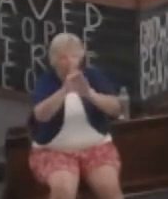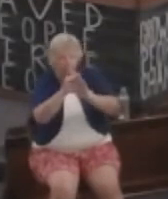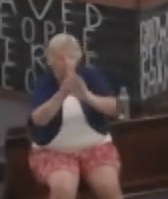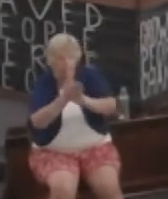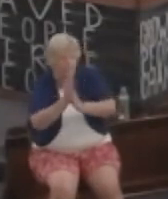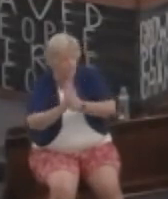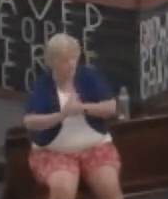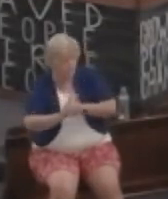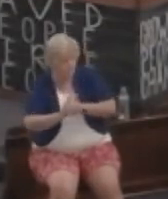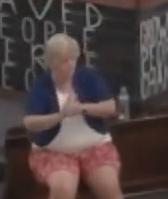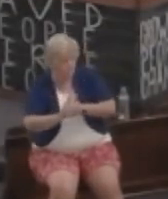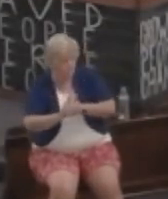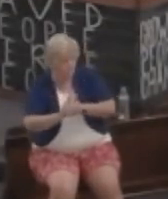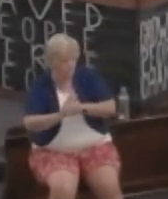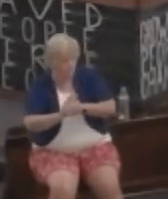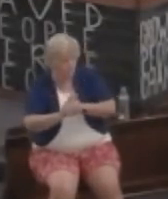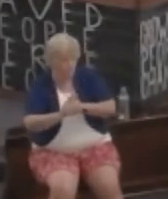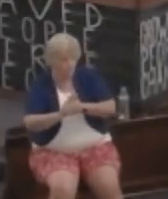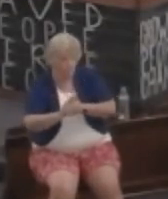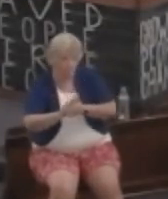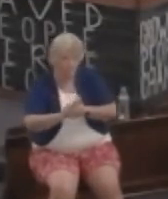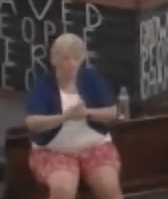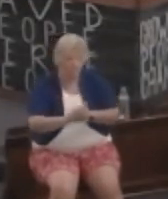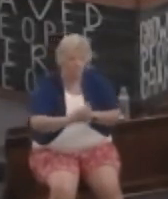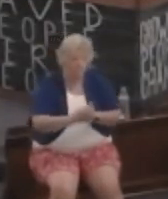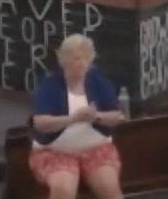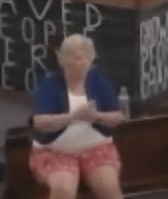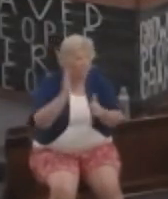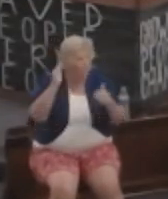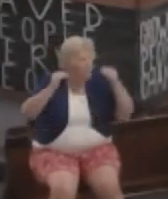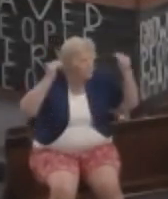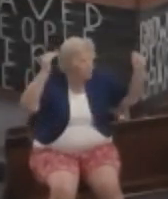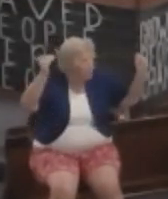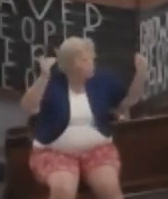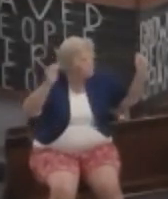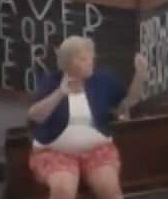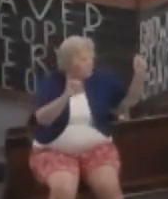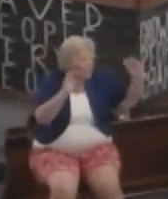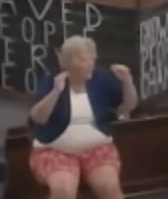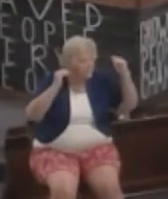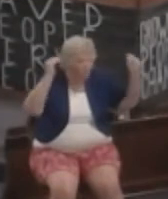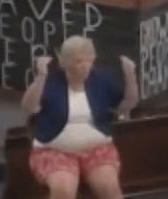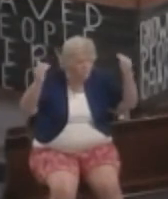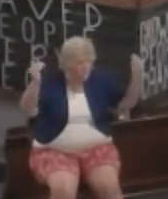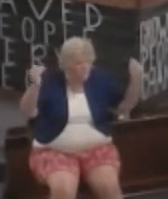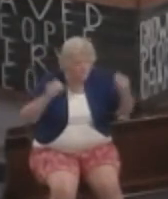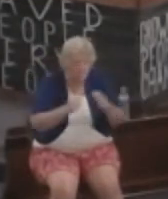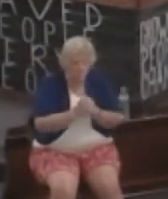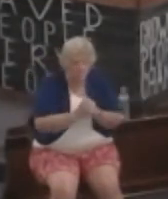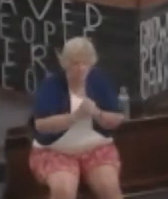become mature, attaining to the whole measure of the fullness of Christ.